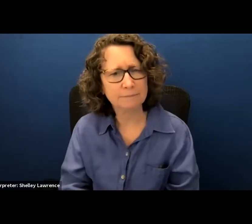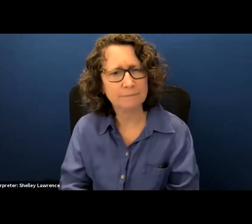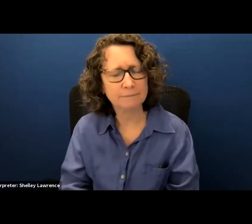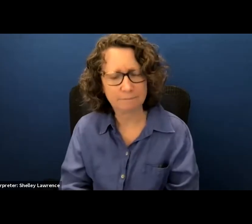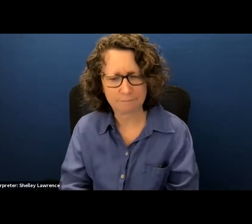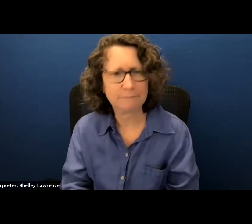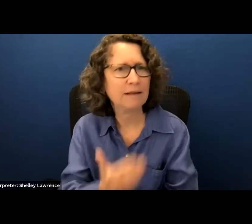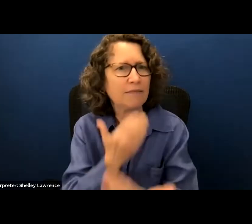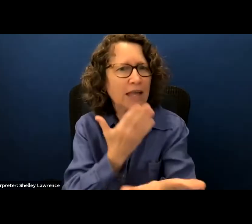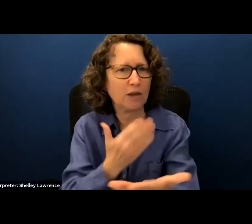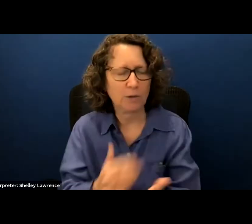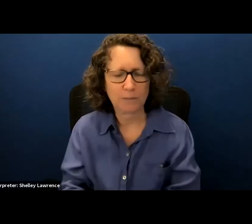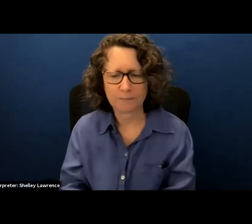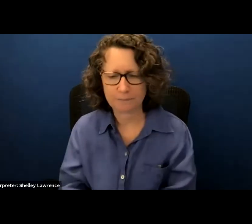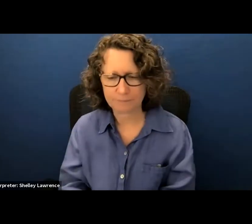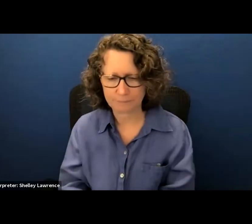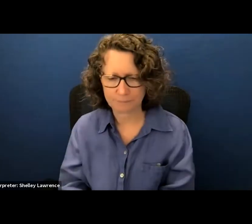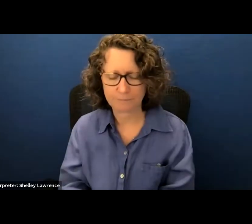Thank you.